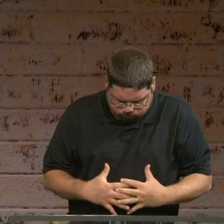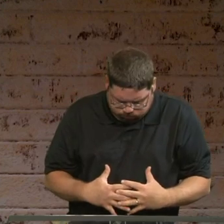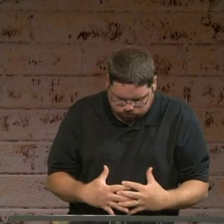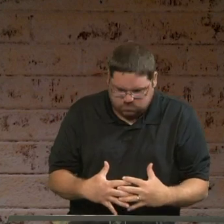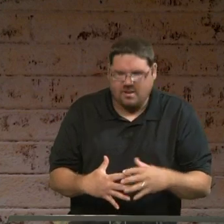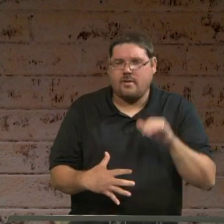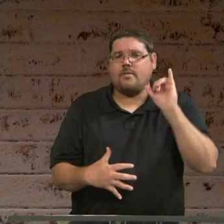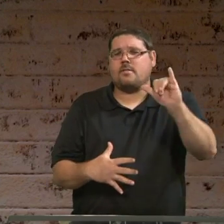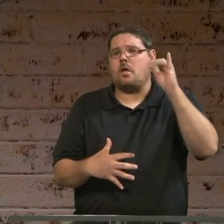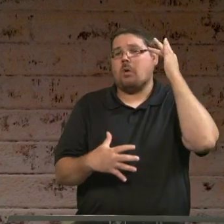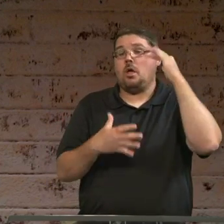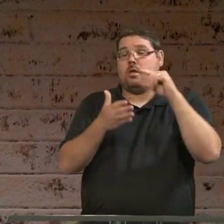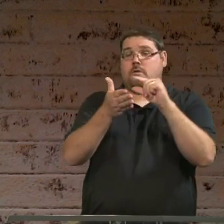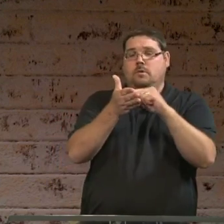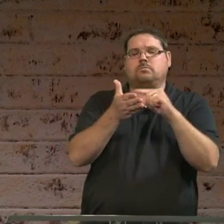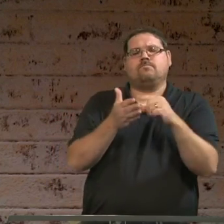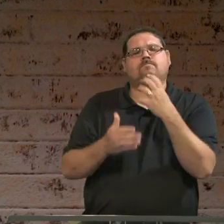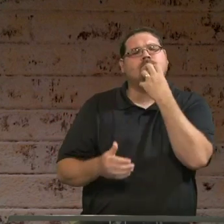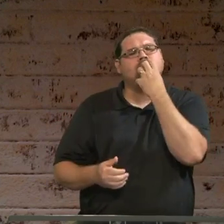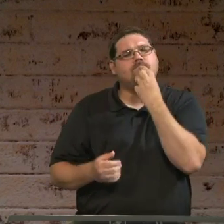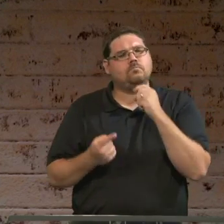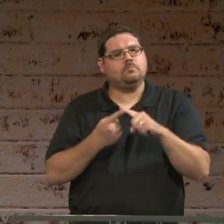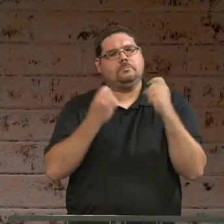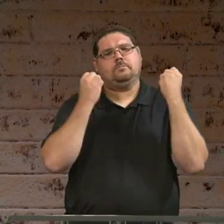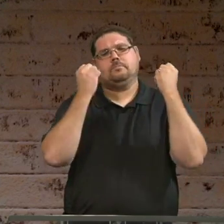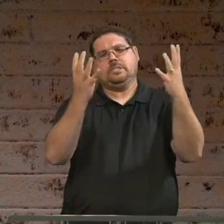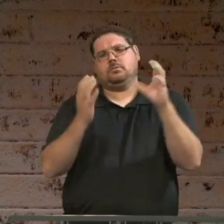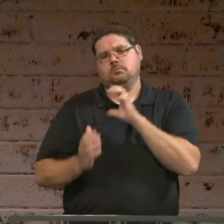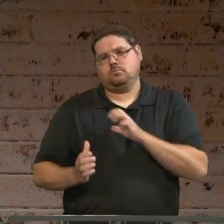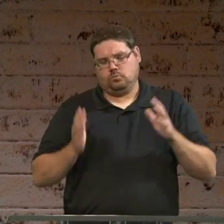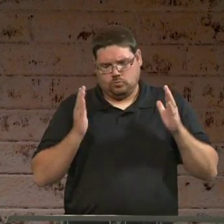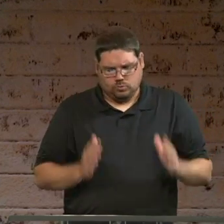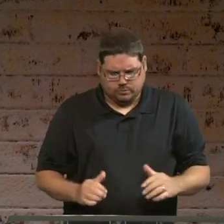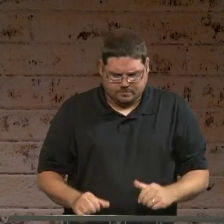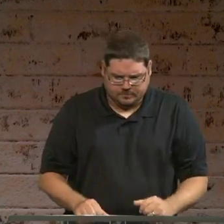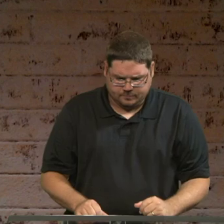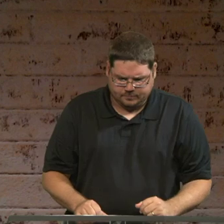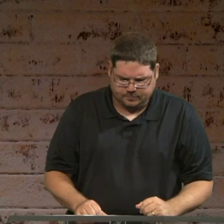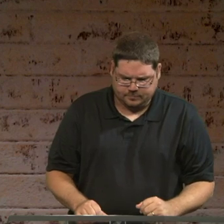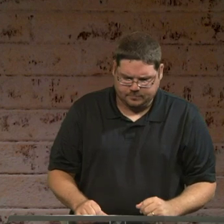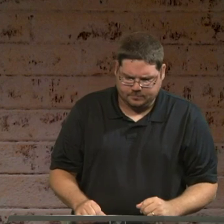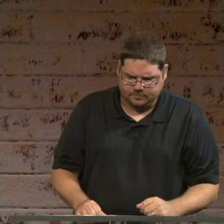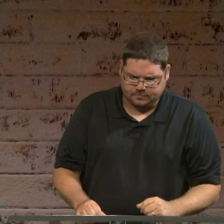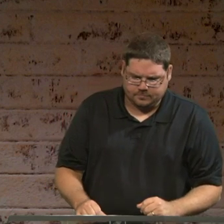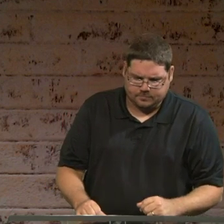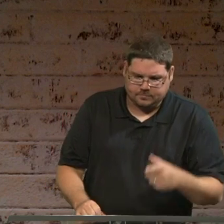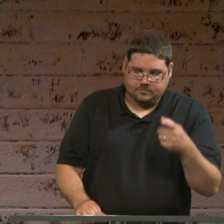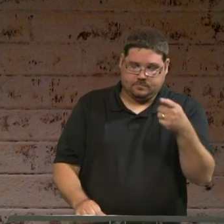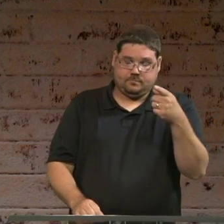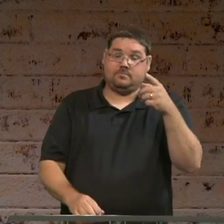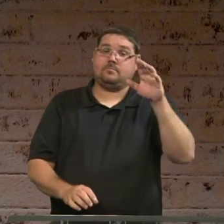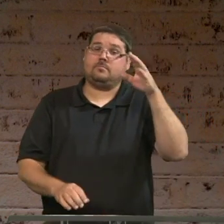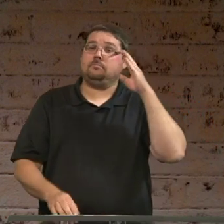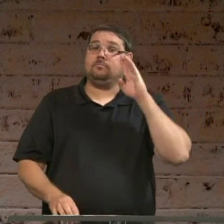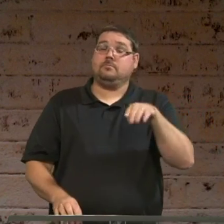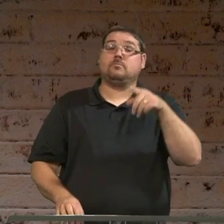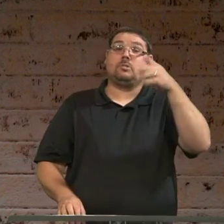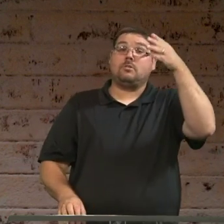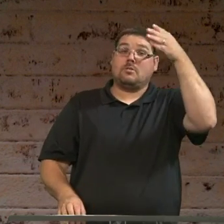that process of developing a baby. And that shows how it is precious. Many Christians